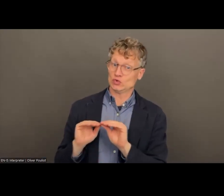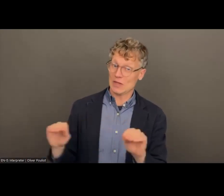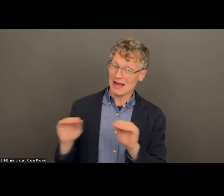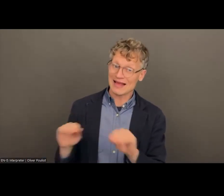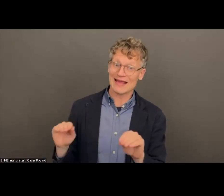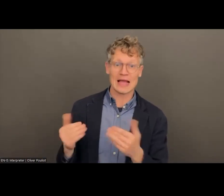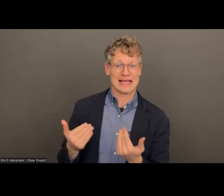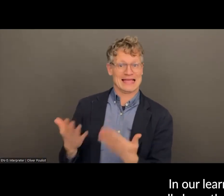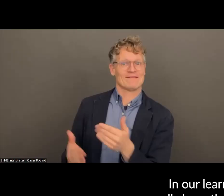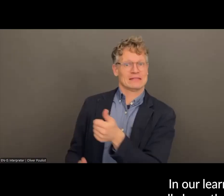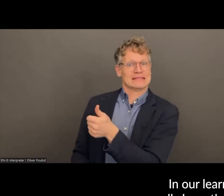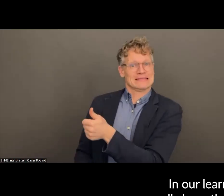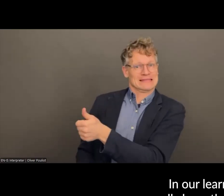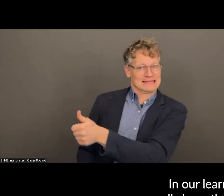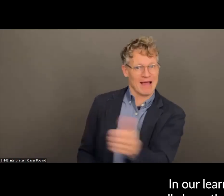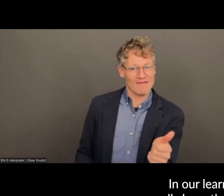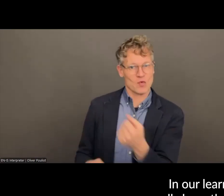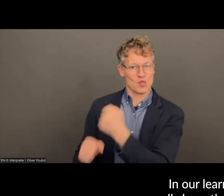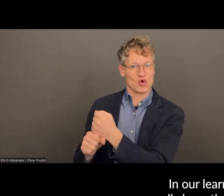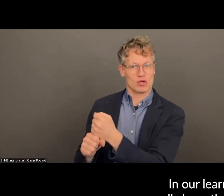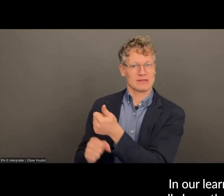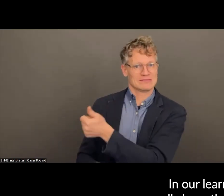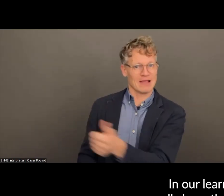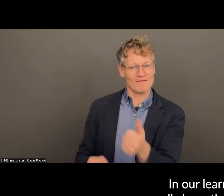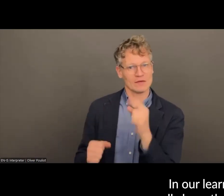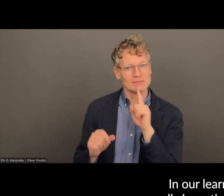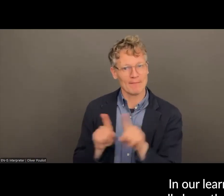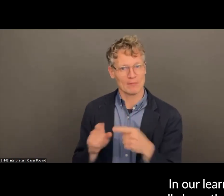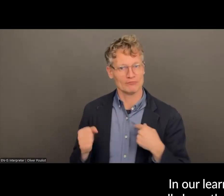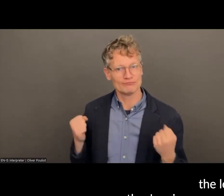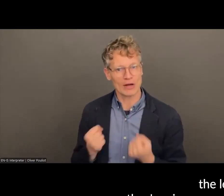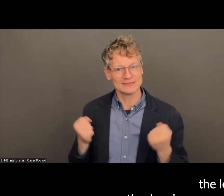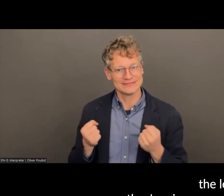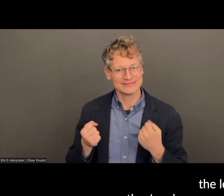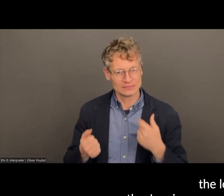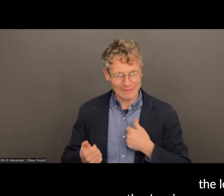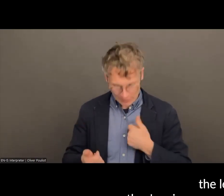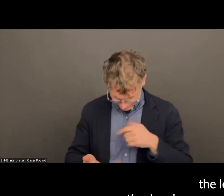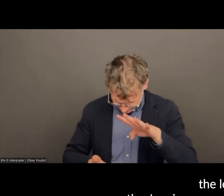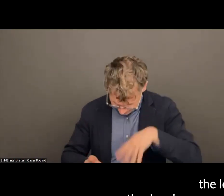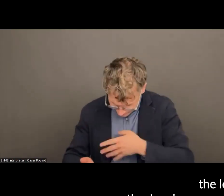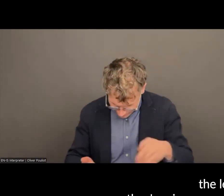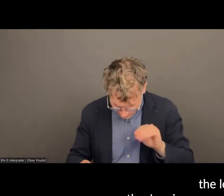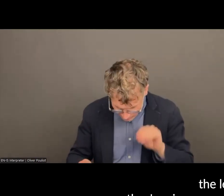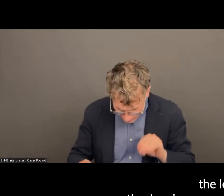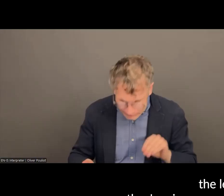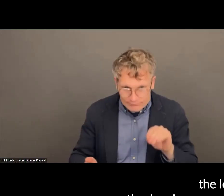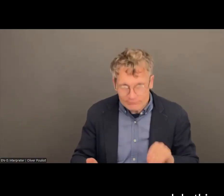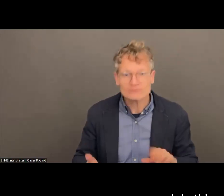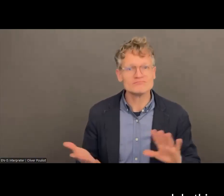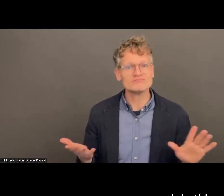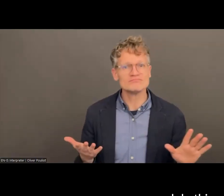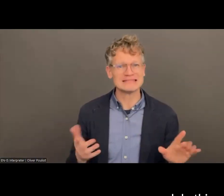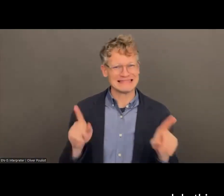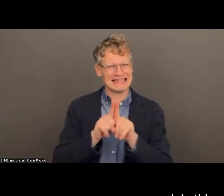practice. In our learning sessions, we usually have the training, and then for the learners, they're given something like homework,